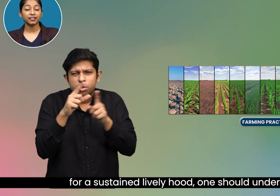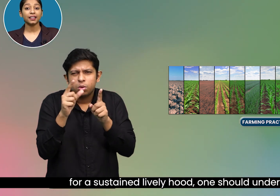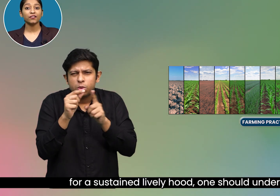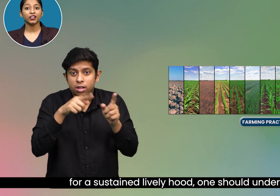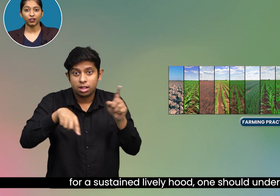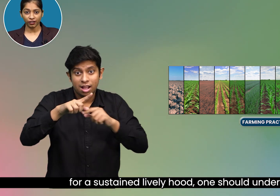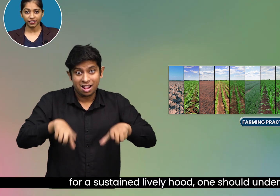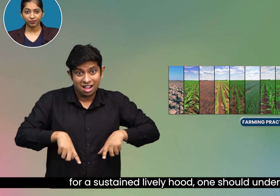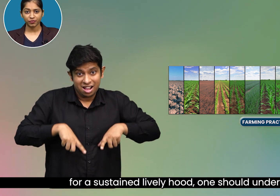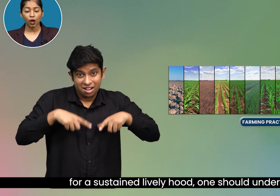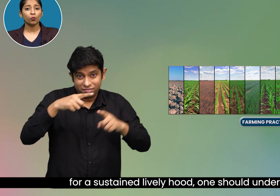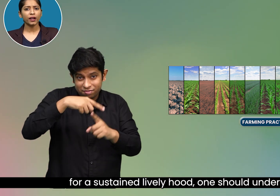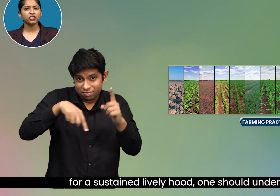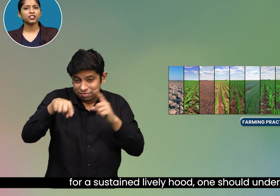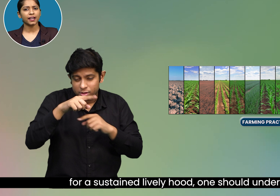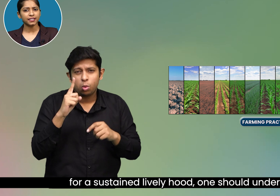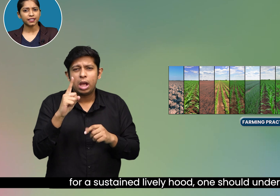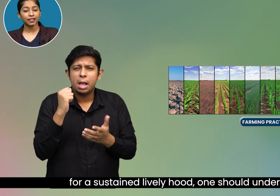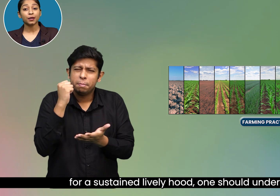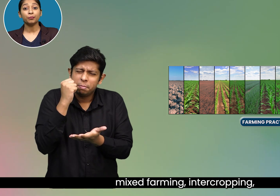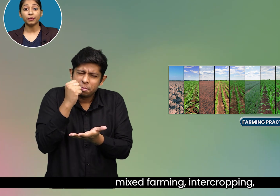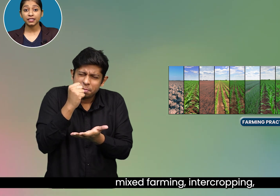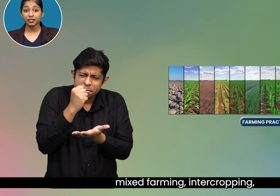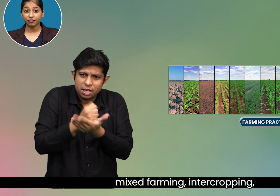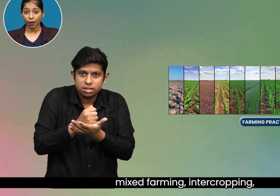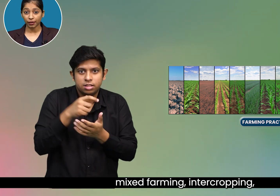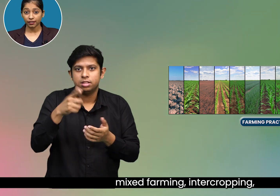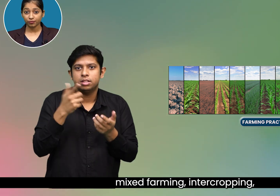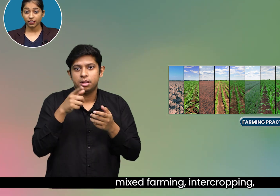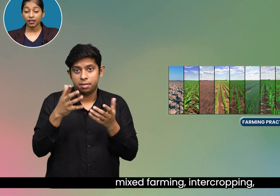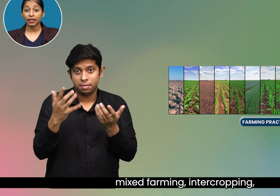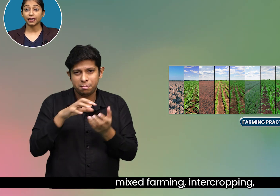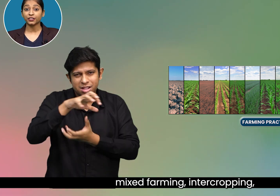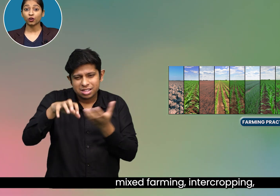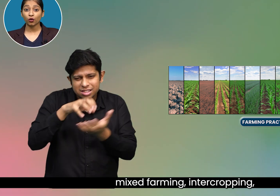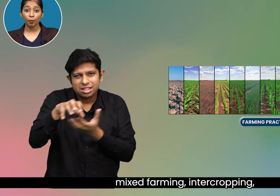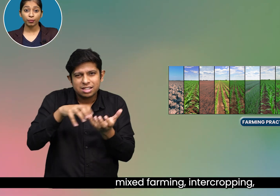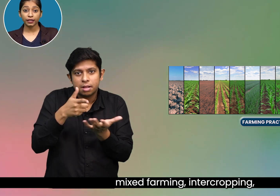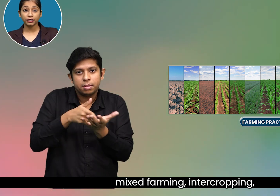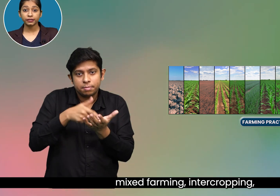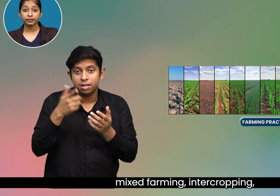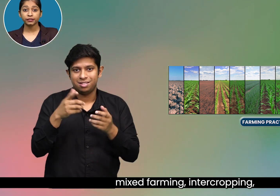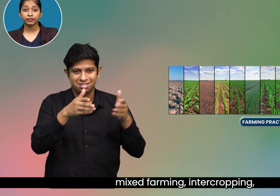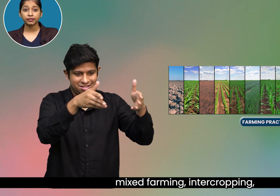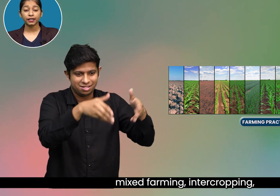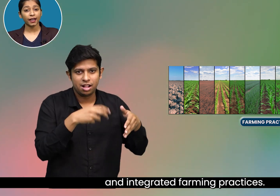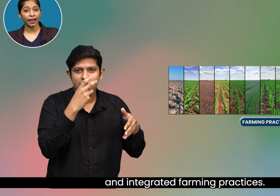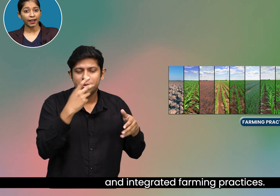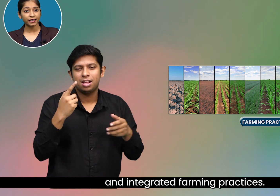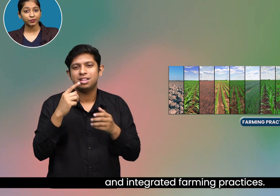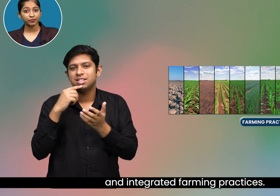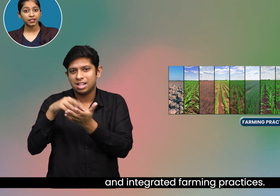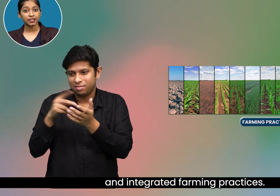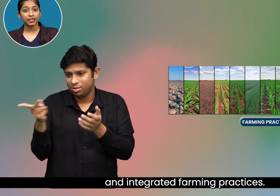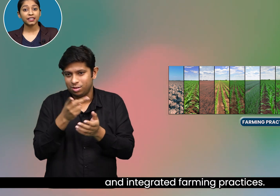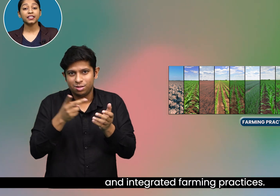sustained livelihood, one should undertake mixed farming, intercropping